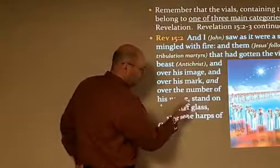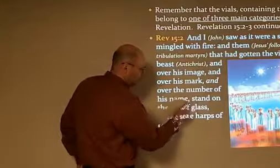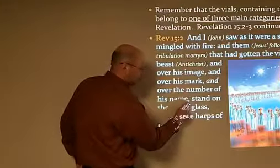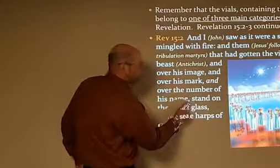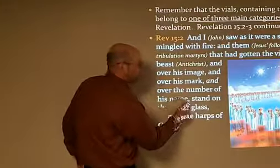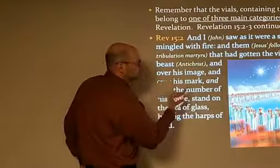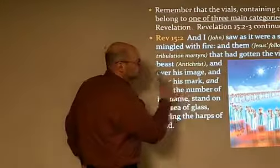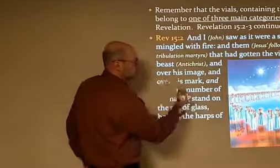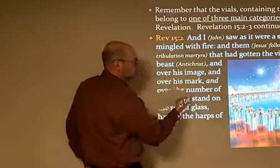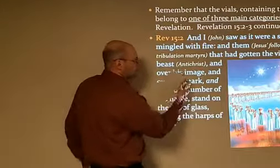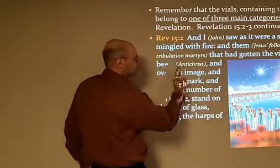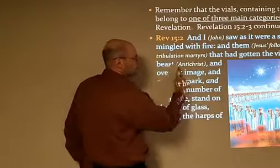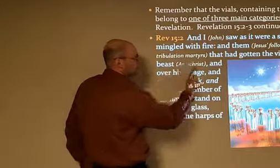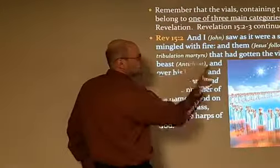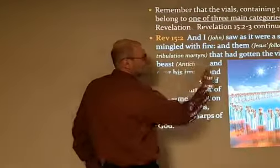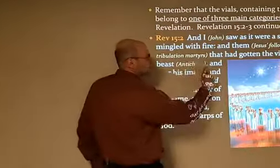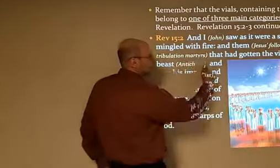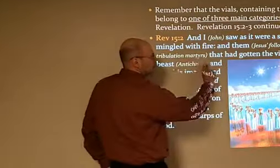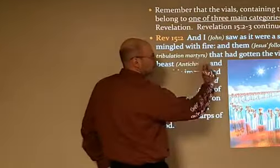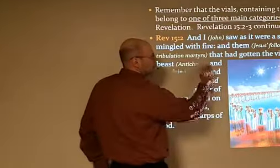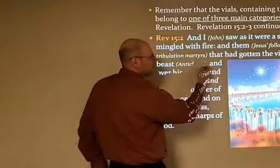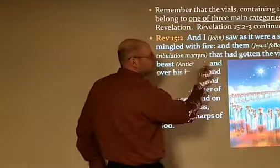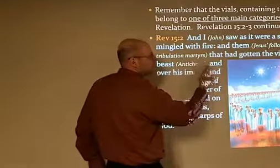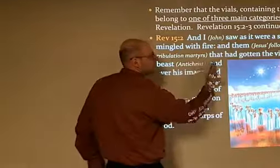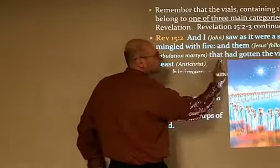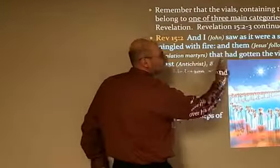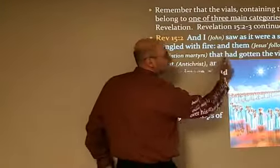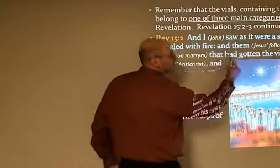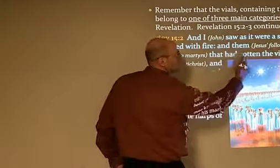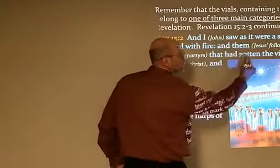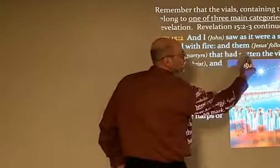Talking about those who follow Christ.